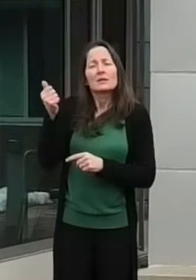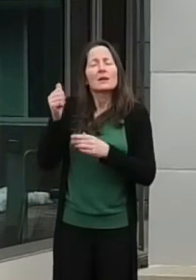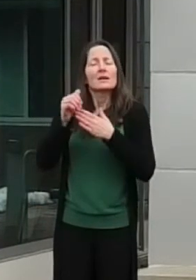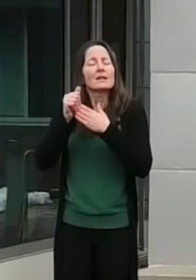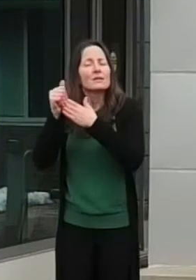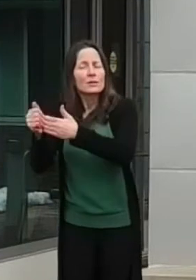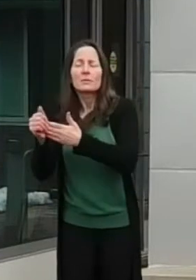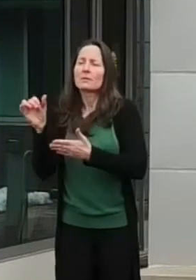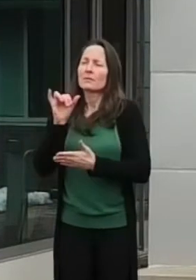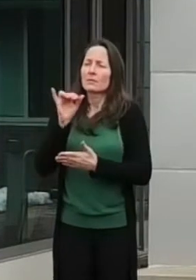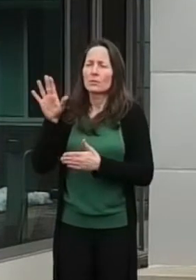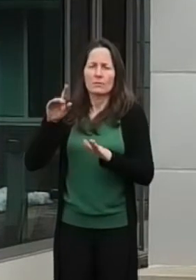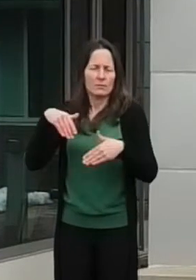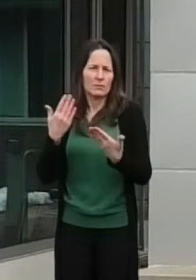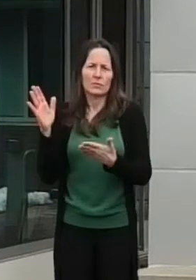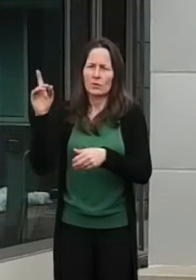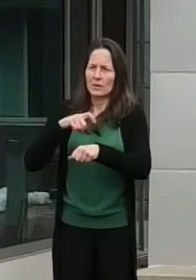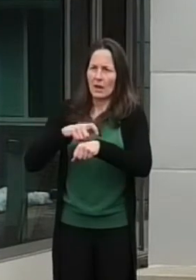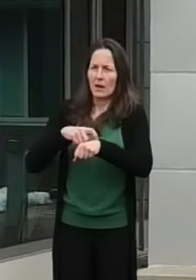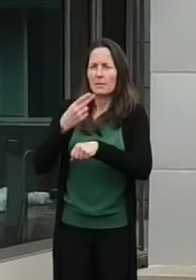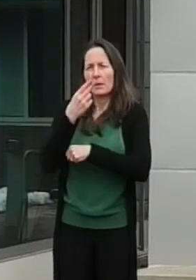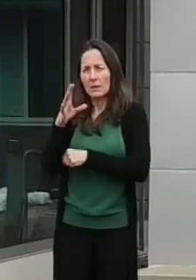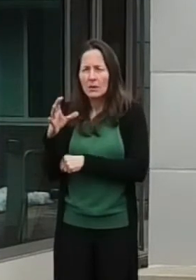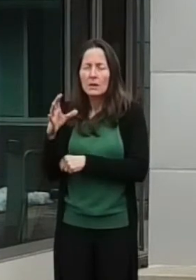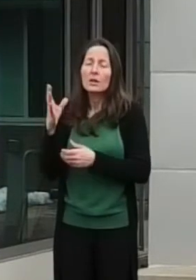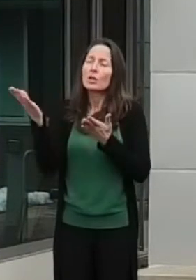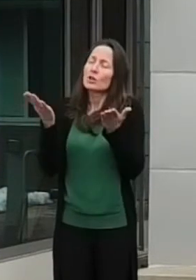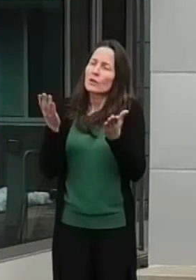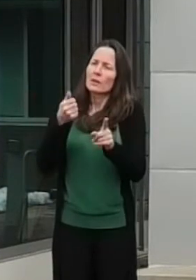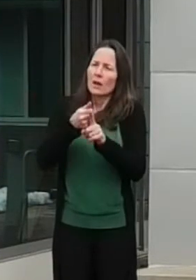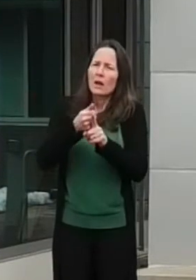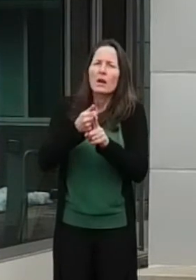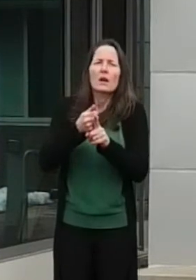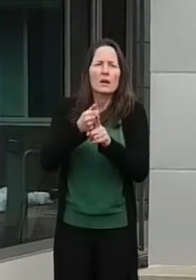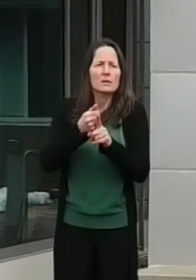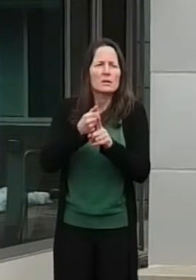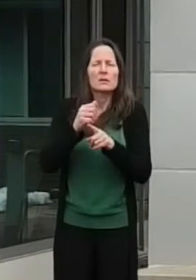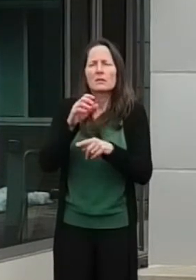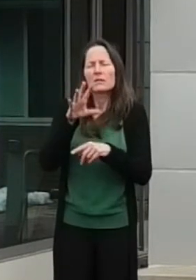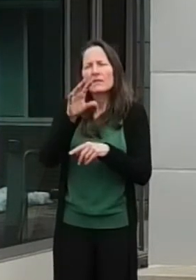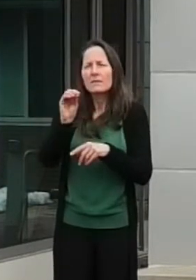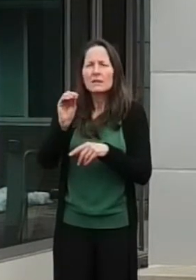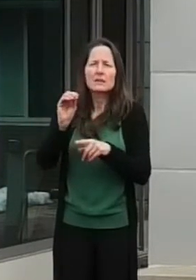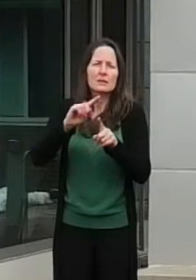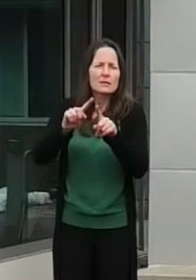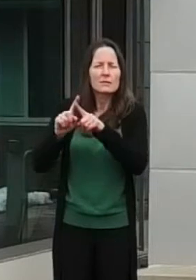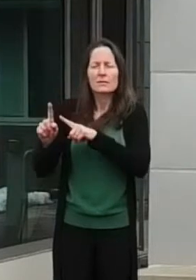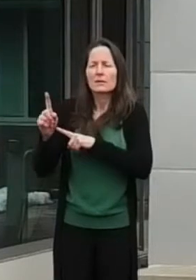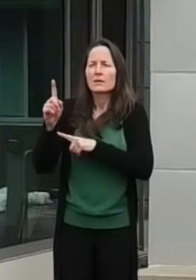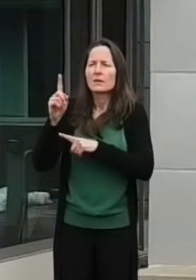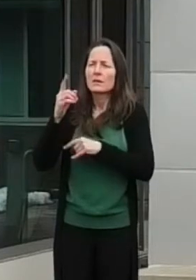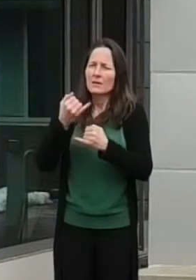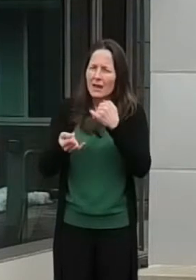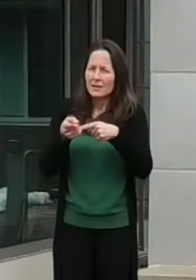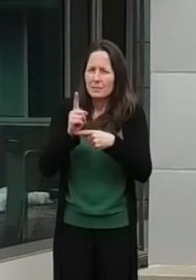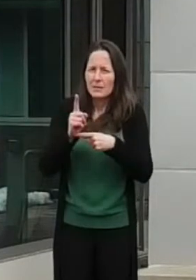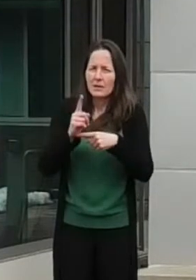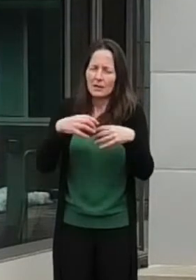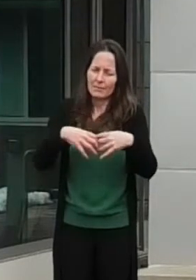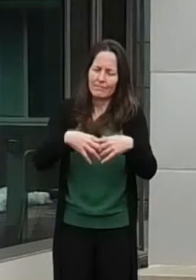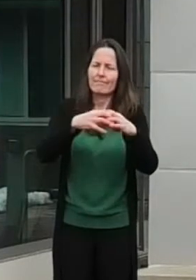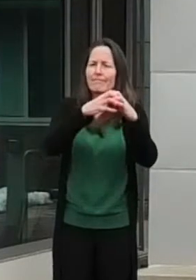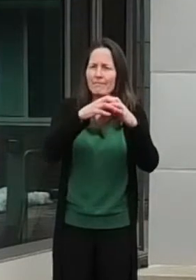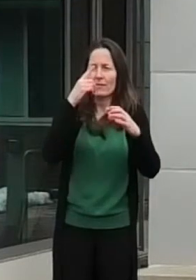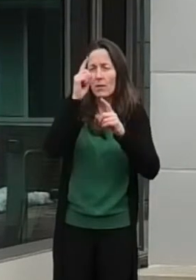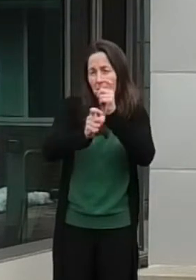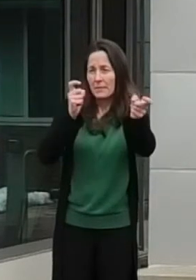time in the community serving at over 50 of the county's pop-up pantries, hosted in coordination with the Howard County Food Bank and residential communities in Howard